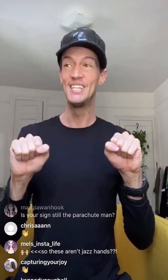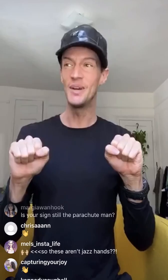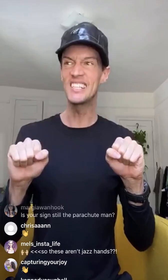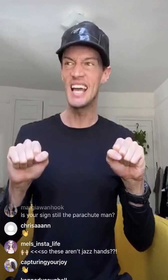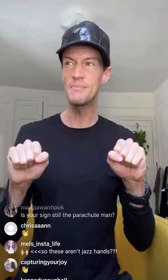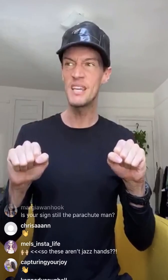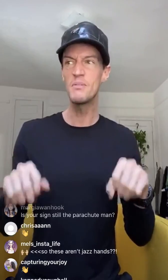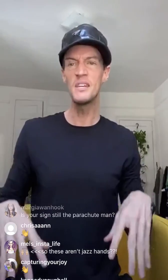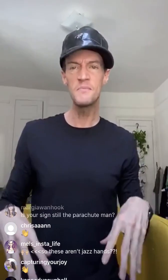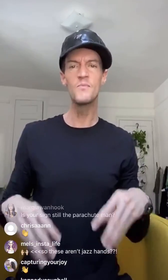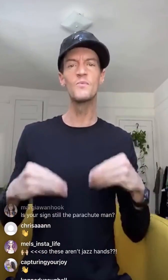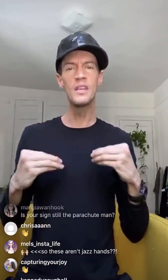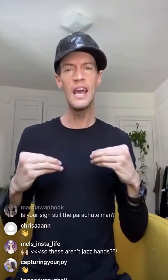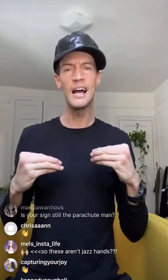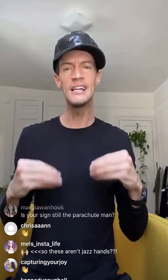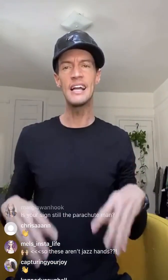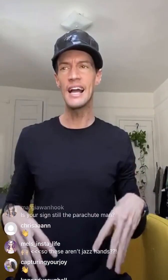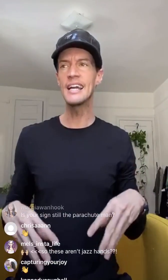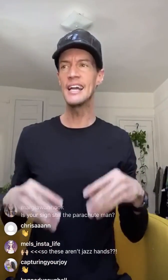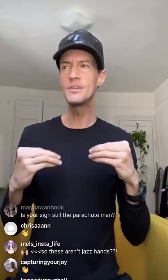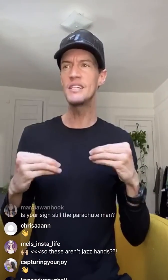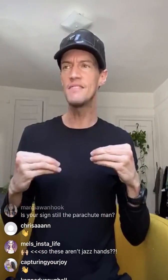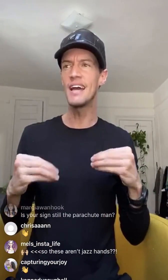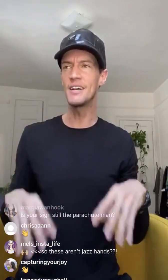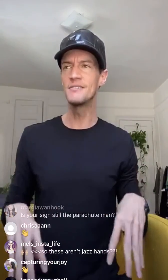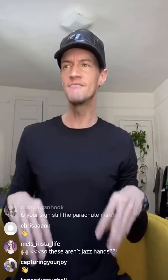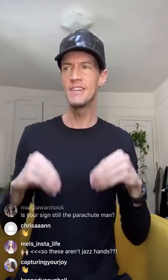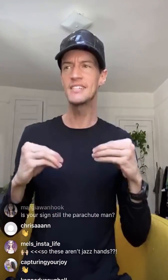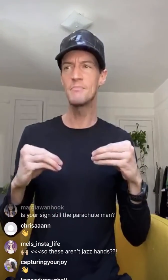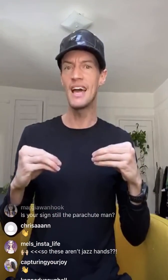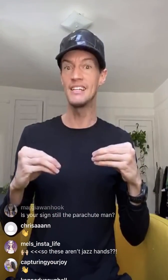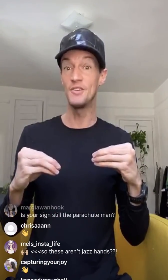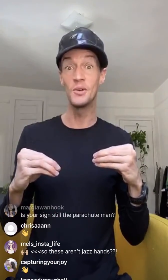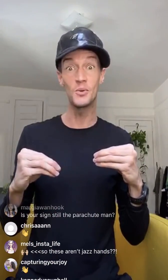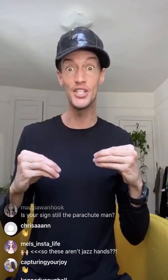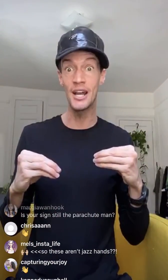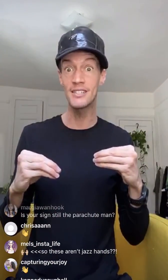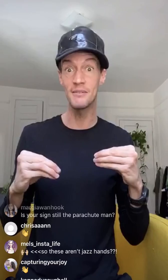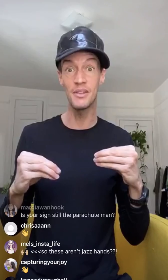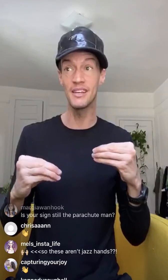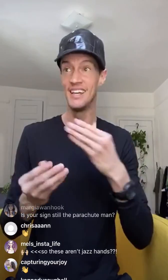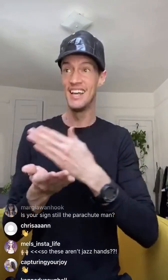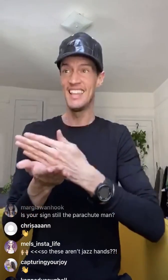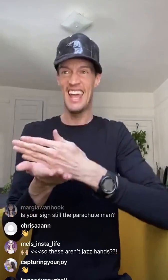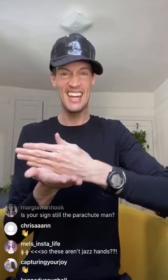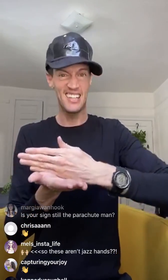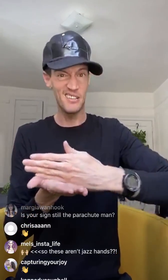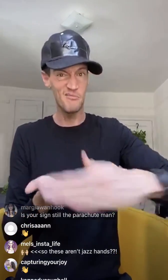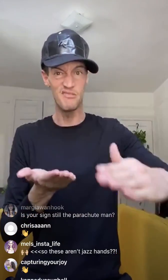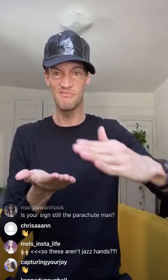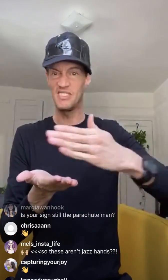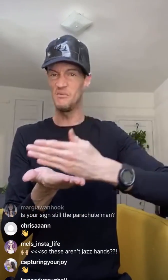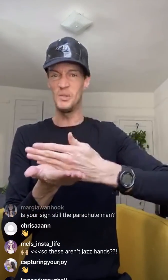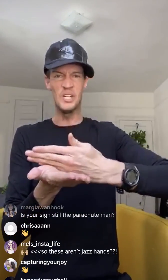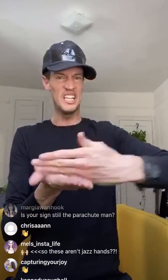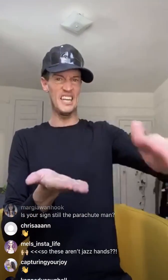actual physical item as well. So the hands come down. So that's different than leaving the party. To lead the party, we just want to get our hands out of there. Get our